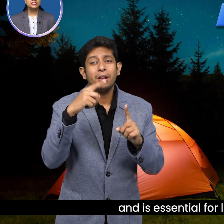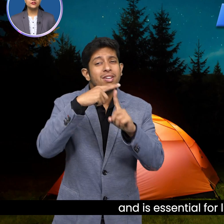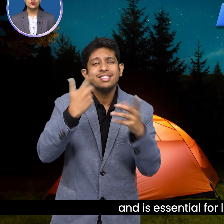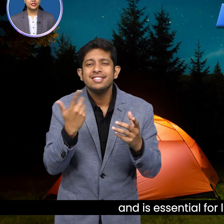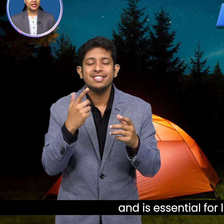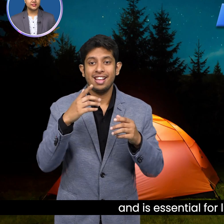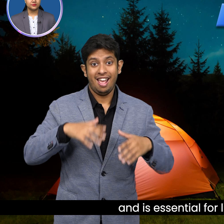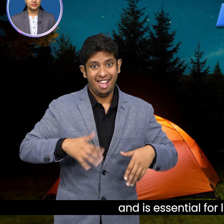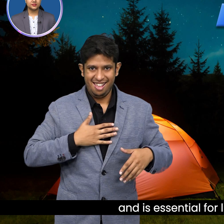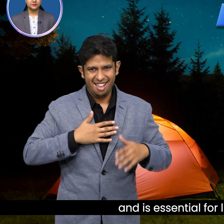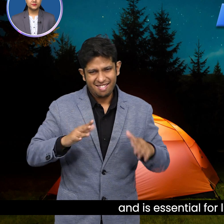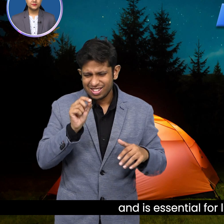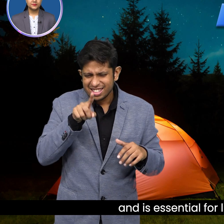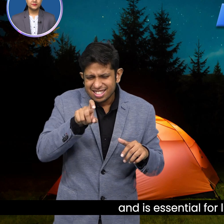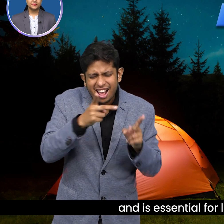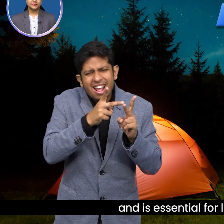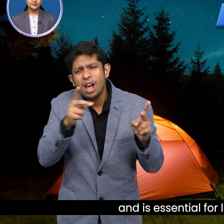for living organisms.